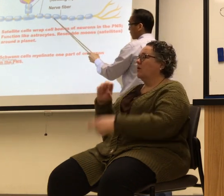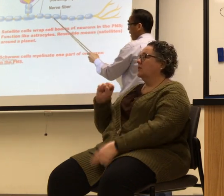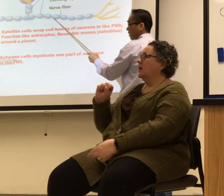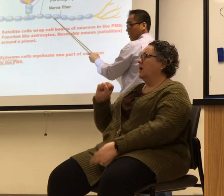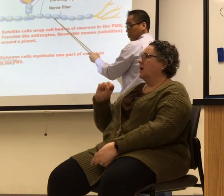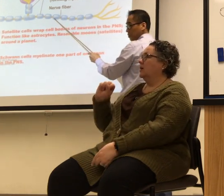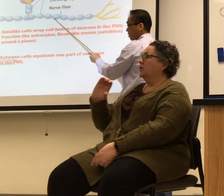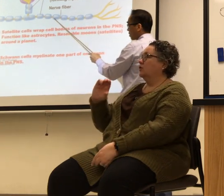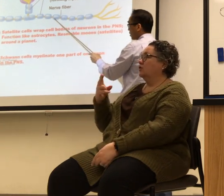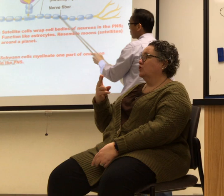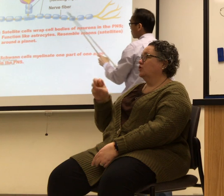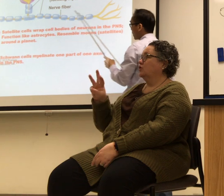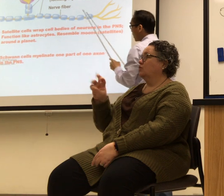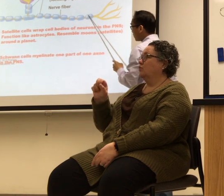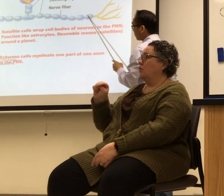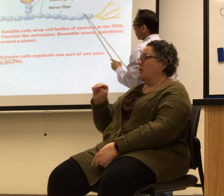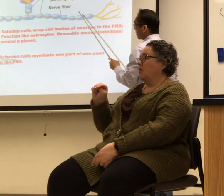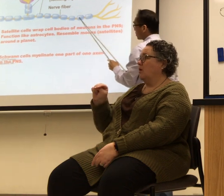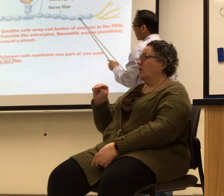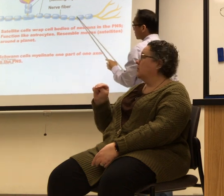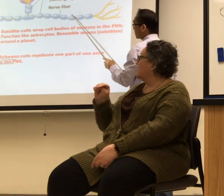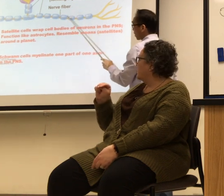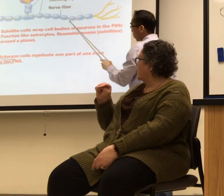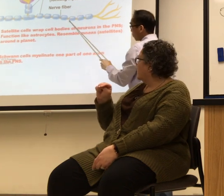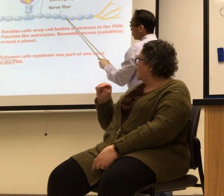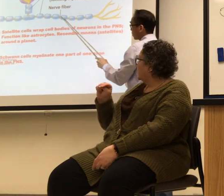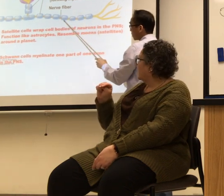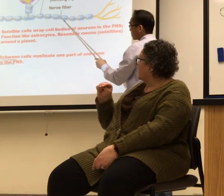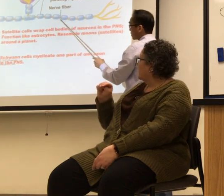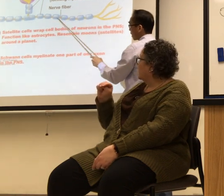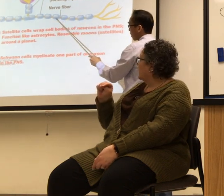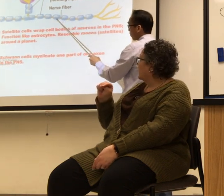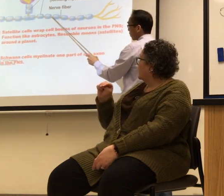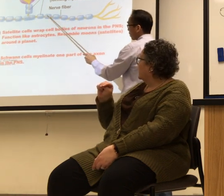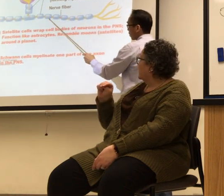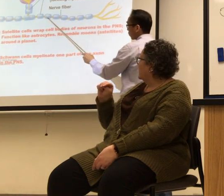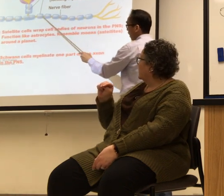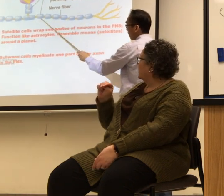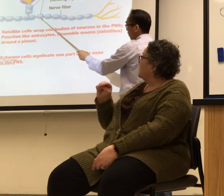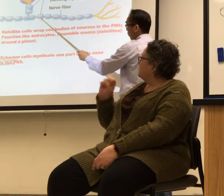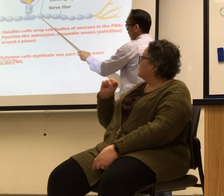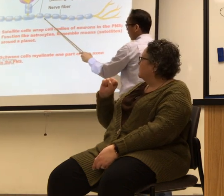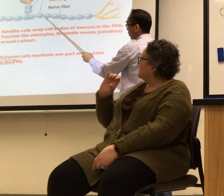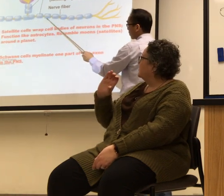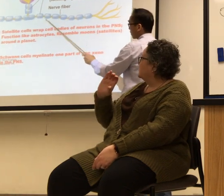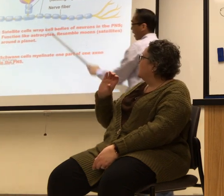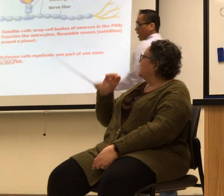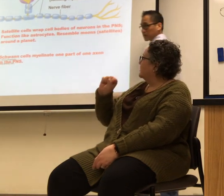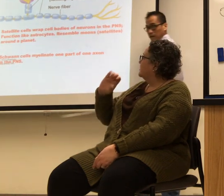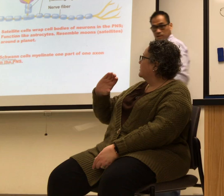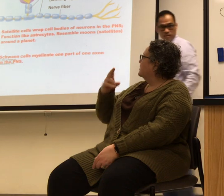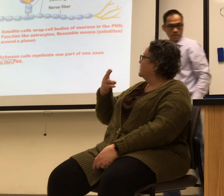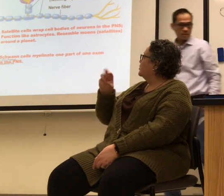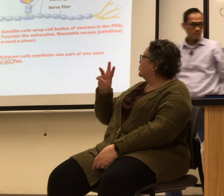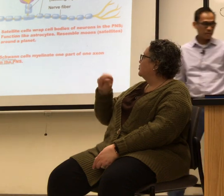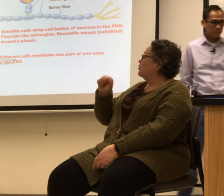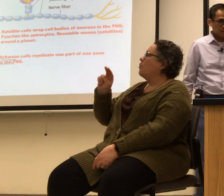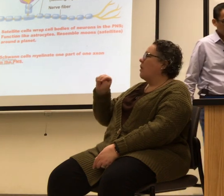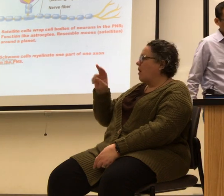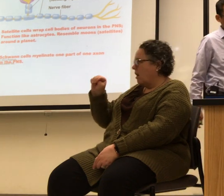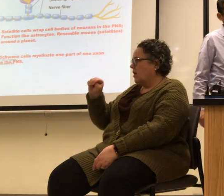the myelination. So each of these is its own cell wrapping around the axon.